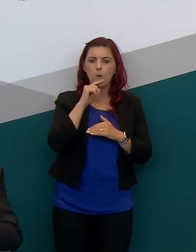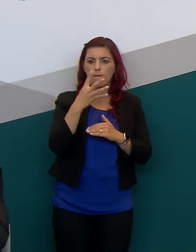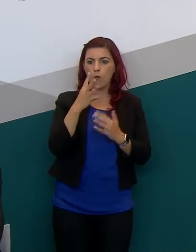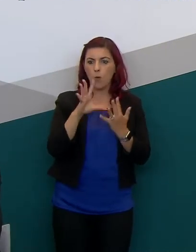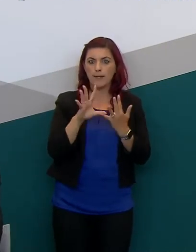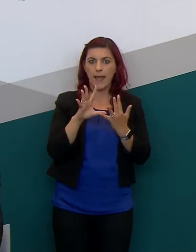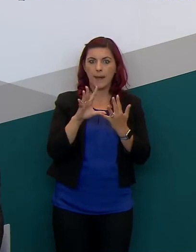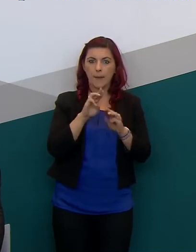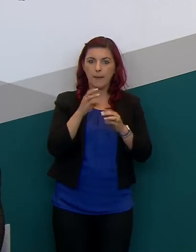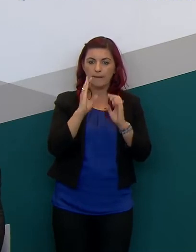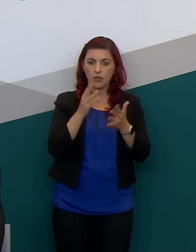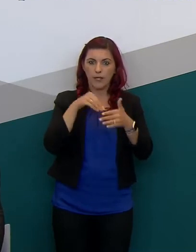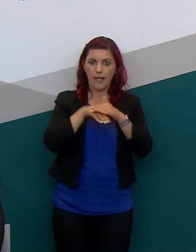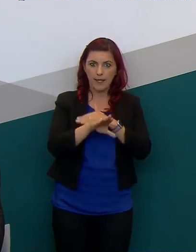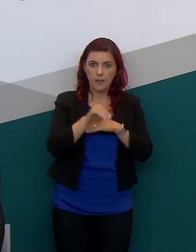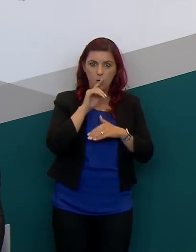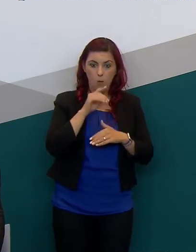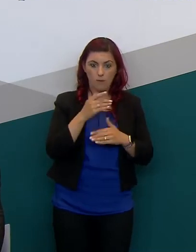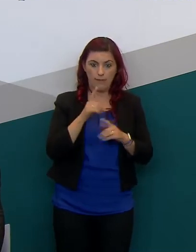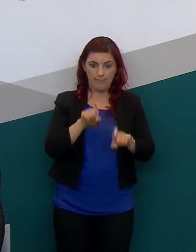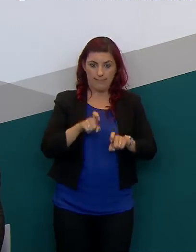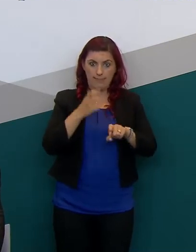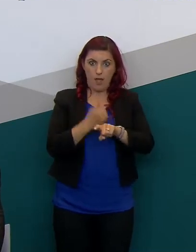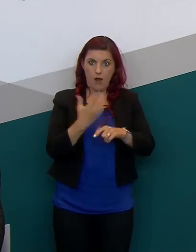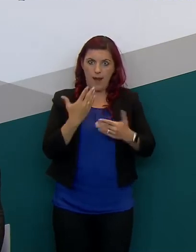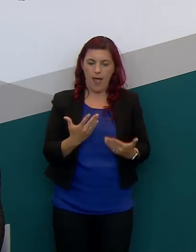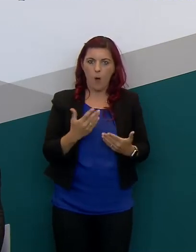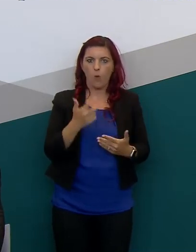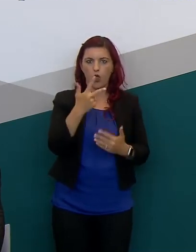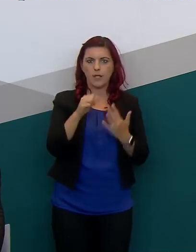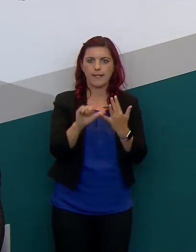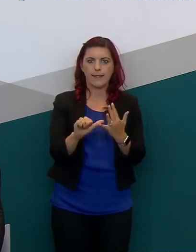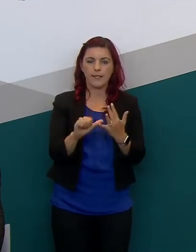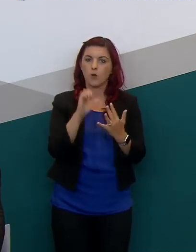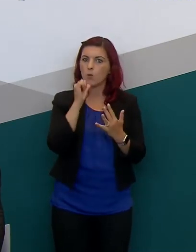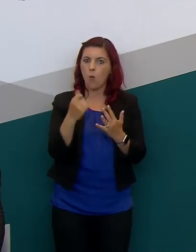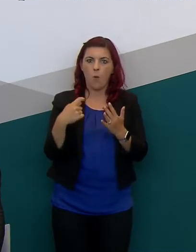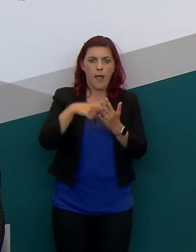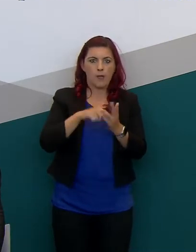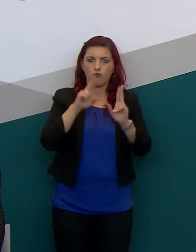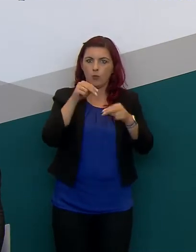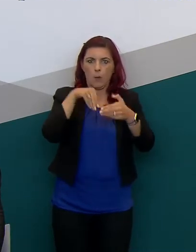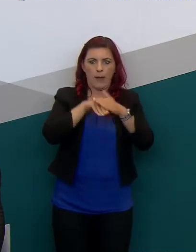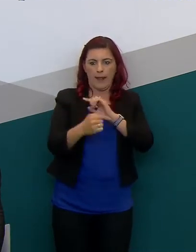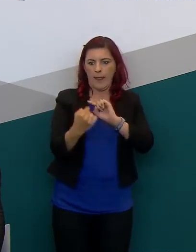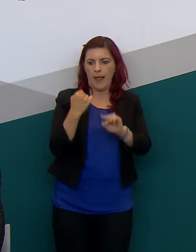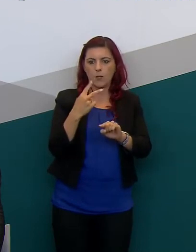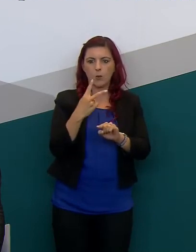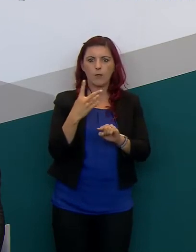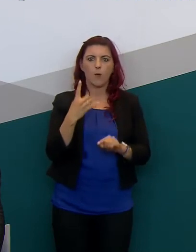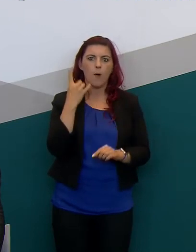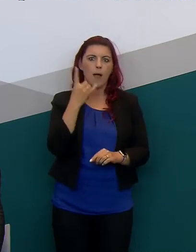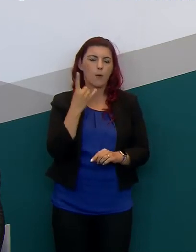date, 36 people as of this morning remaining in intensive care, but no admissions in the last 24 hours.